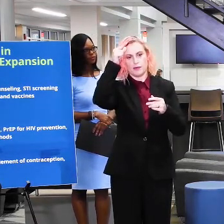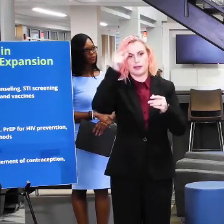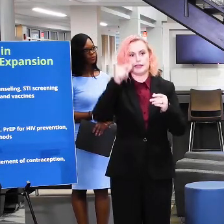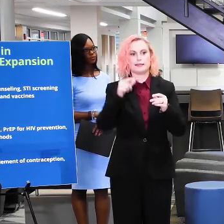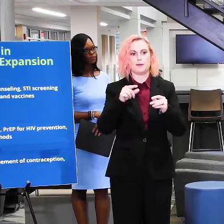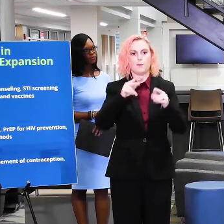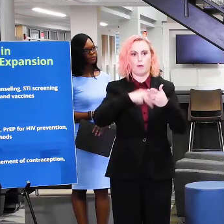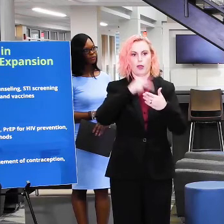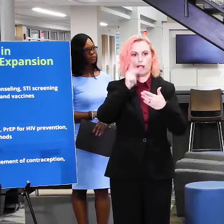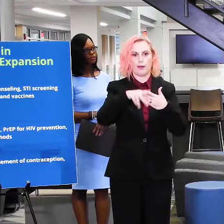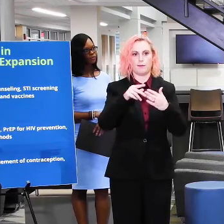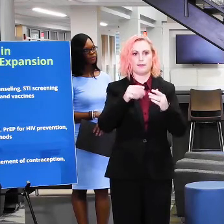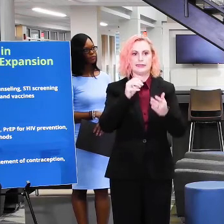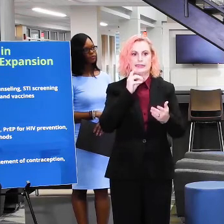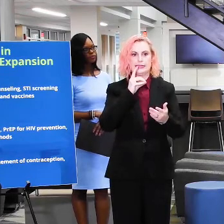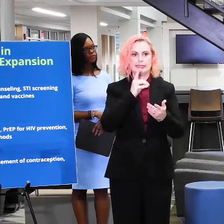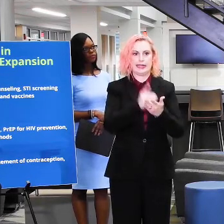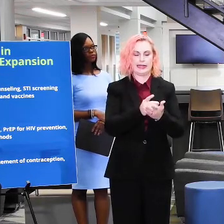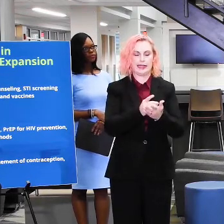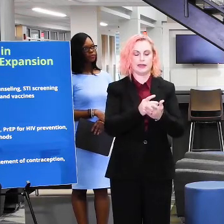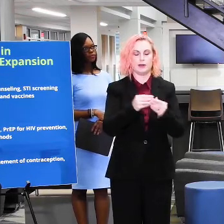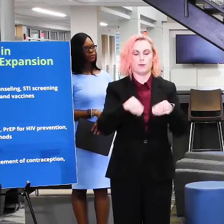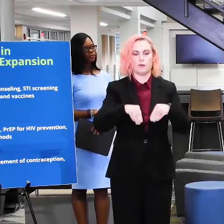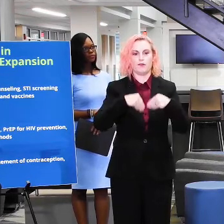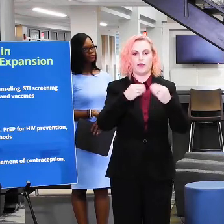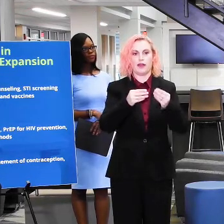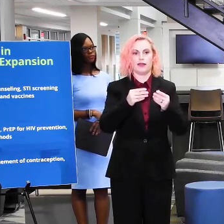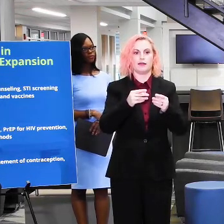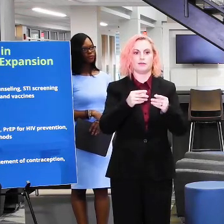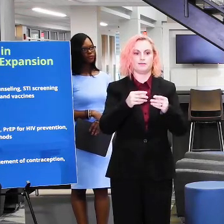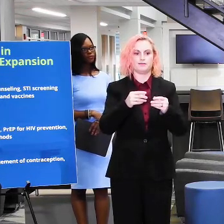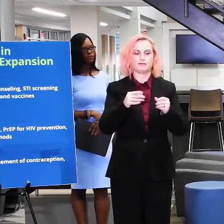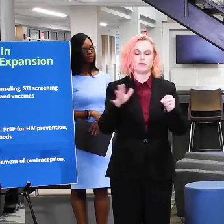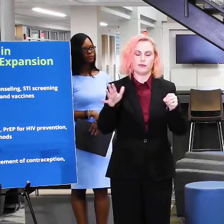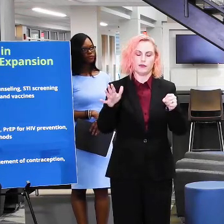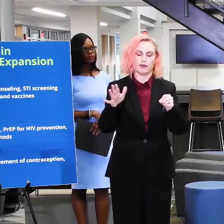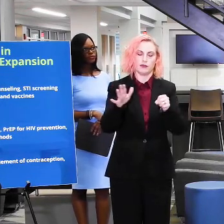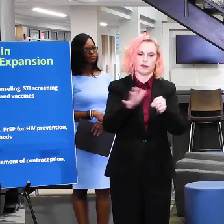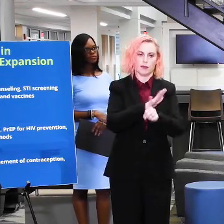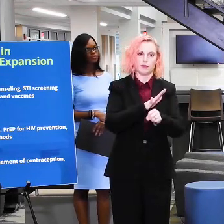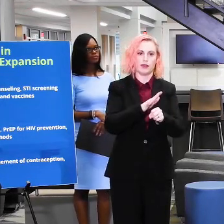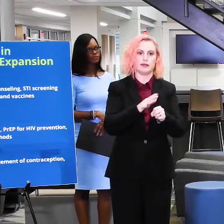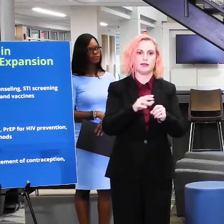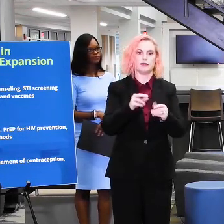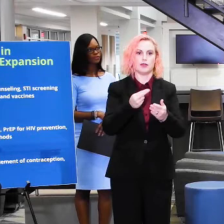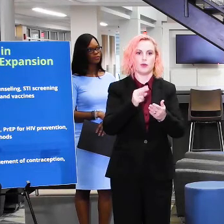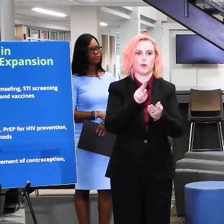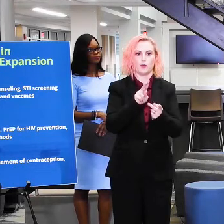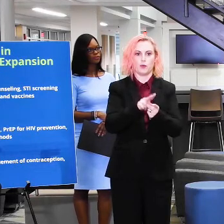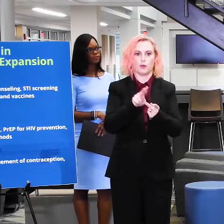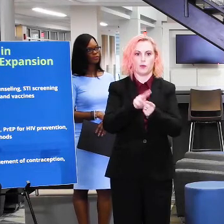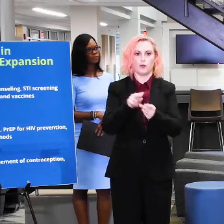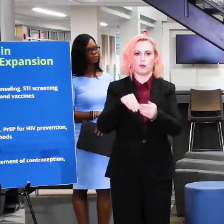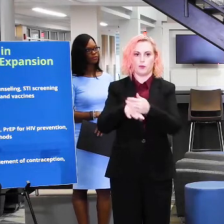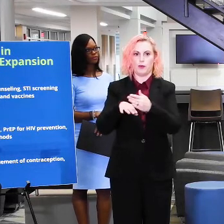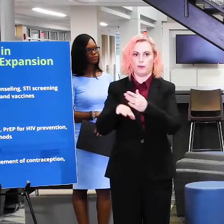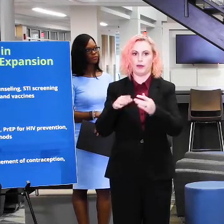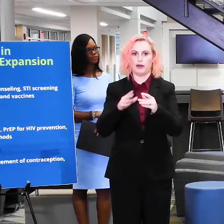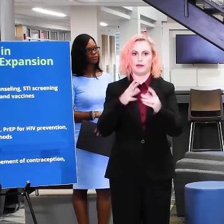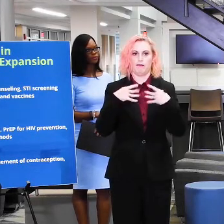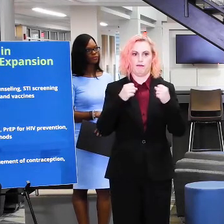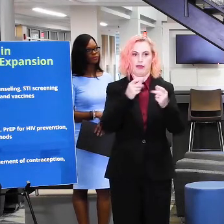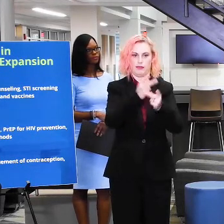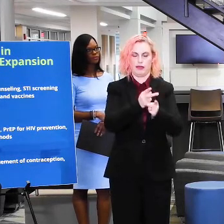with comprehensive reproductive and related preventive care. In addition to a full-time nurse,